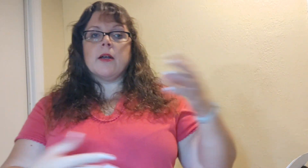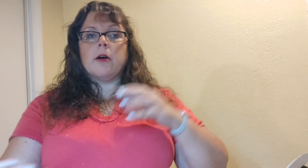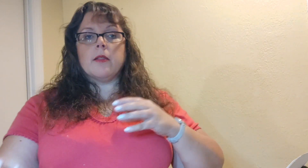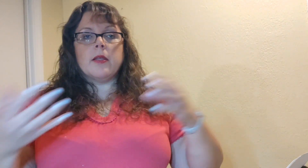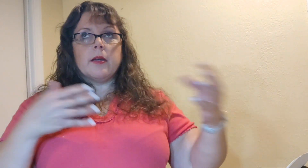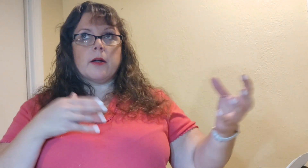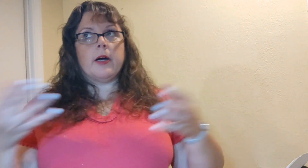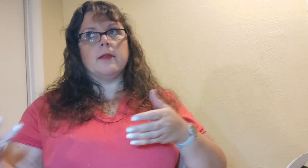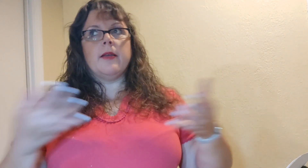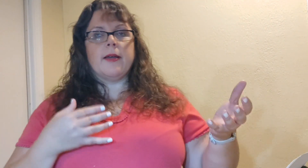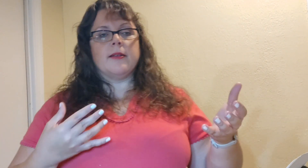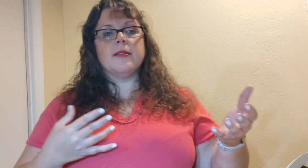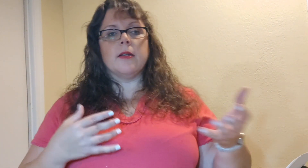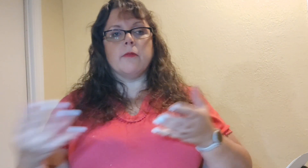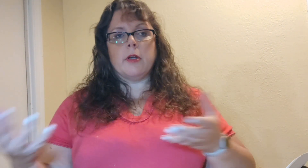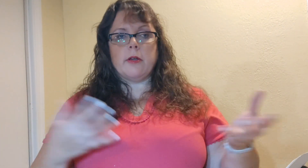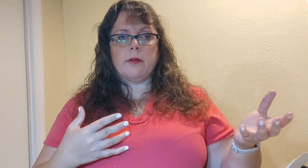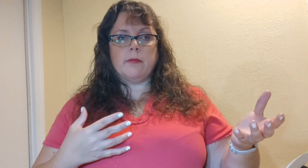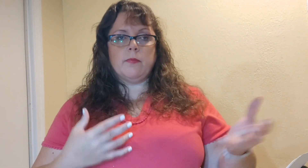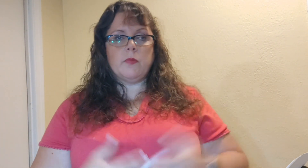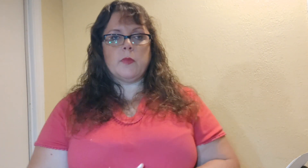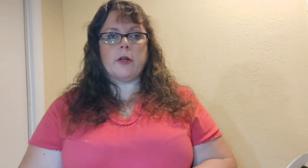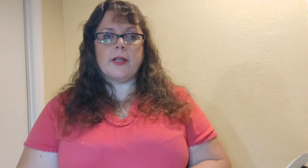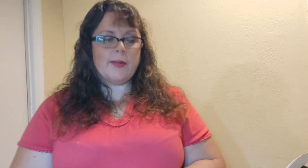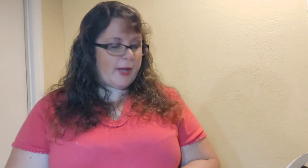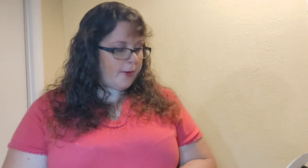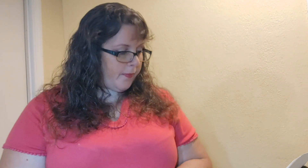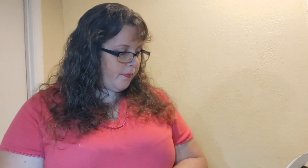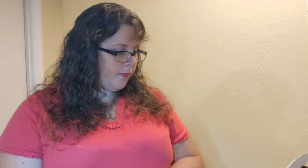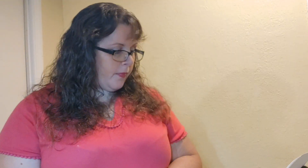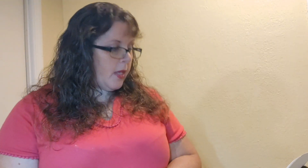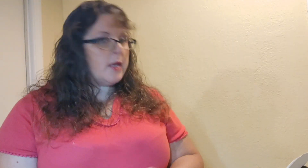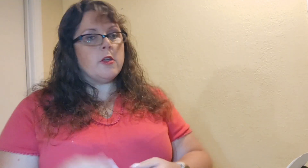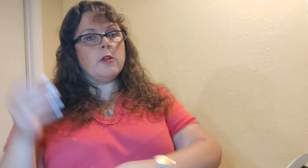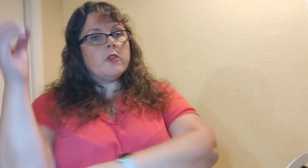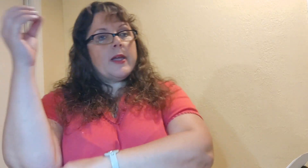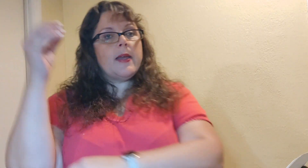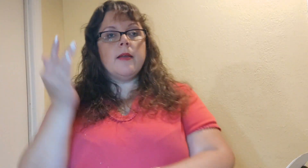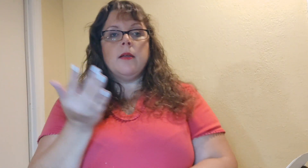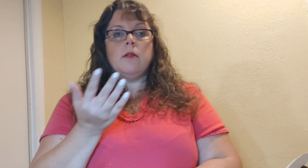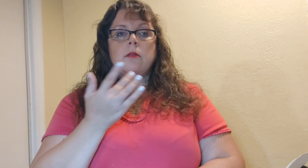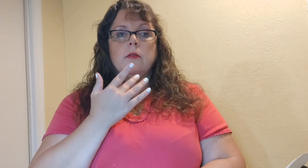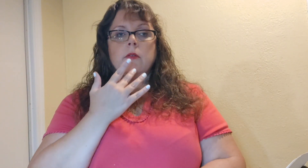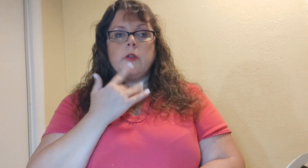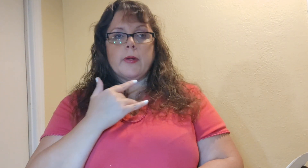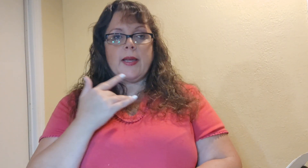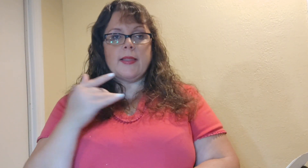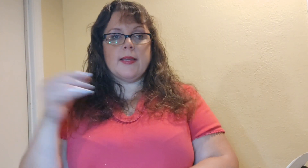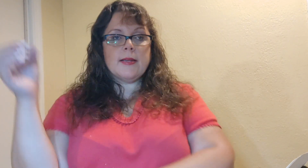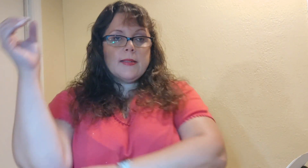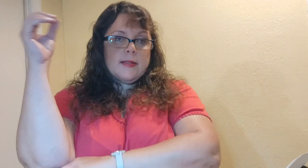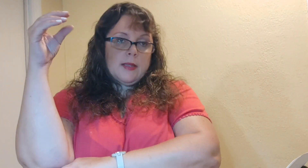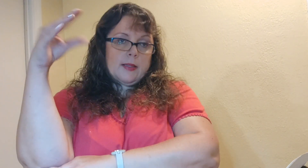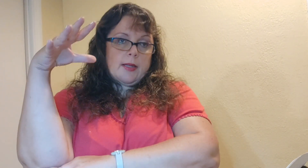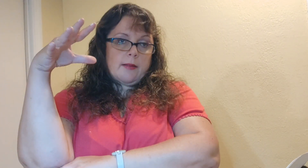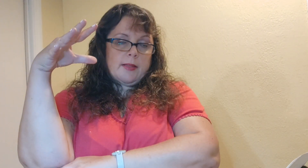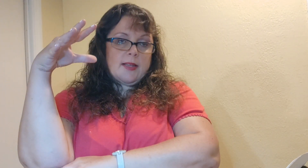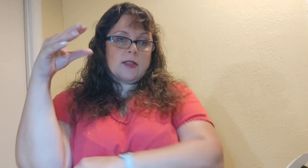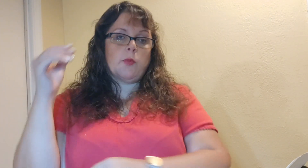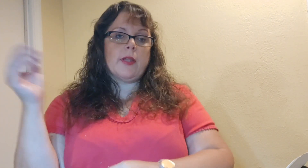depending on the context of what you're talking about. Usually doing like this and like that, it's more